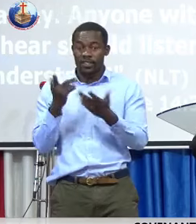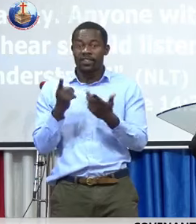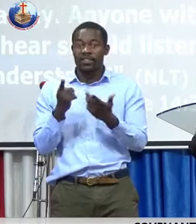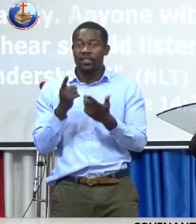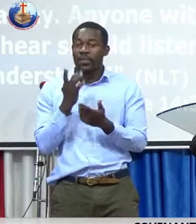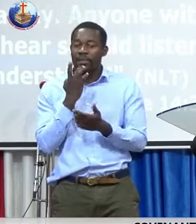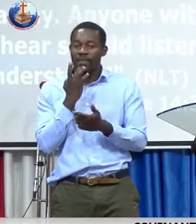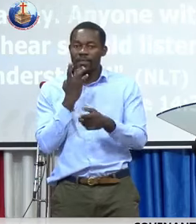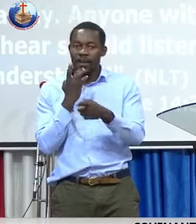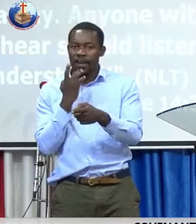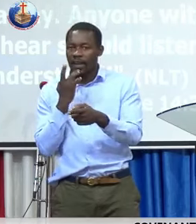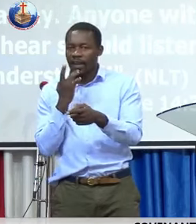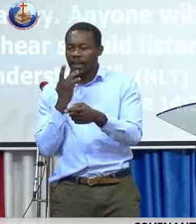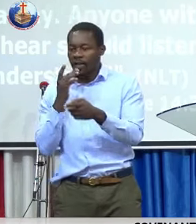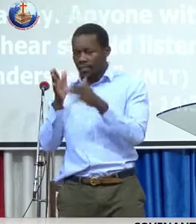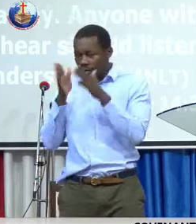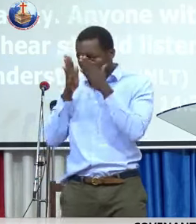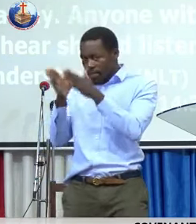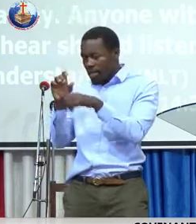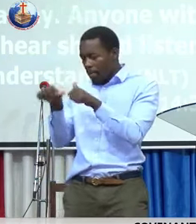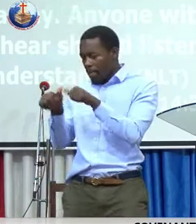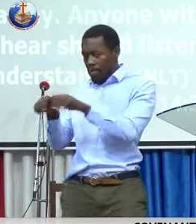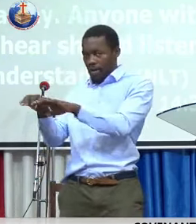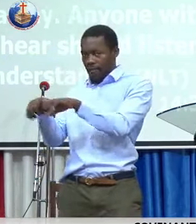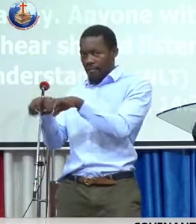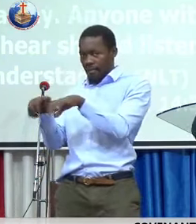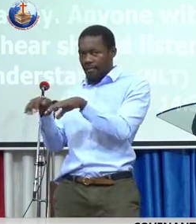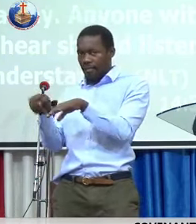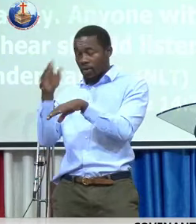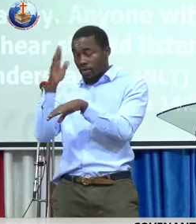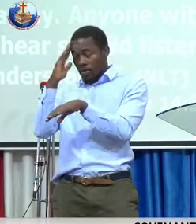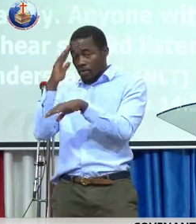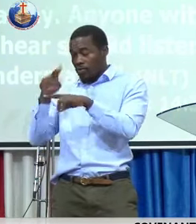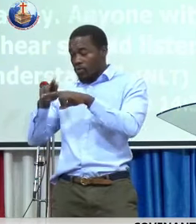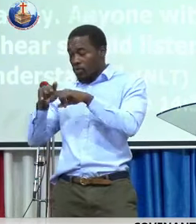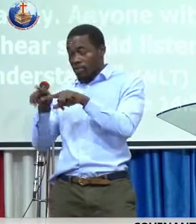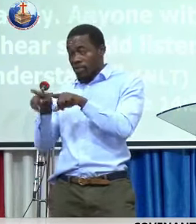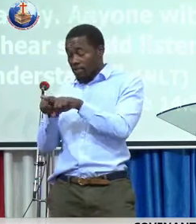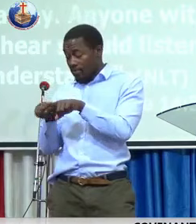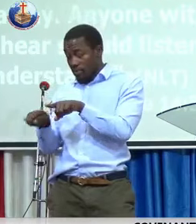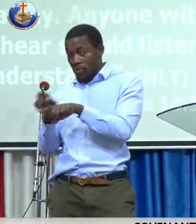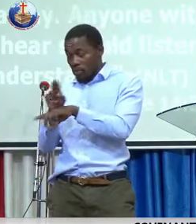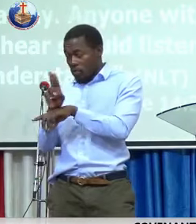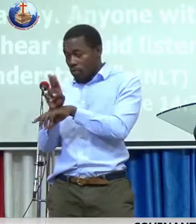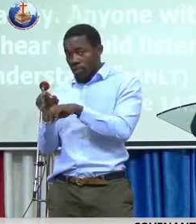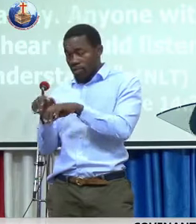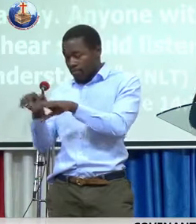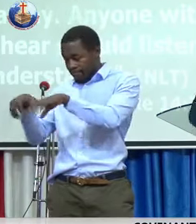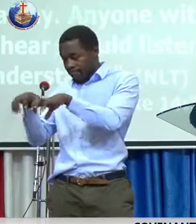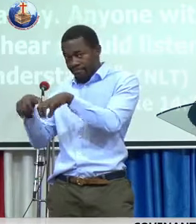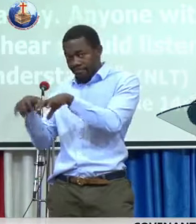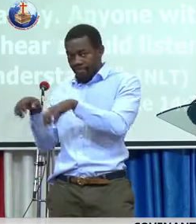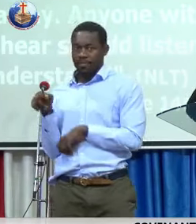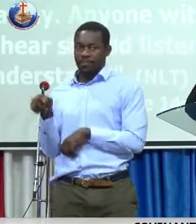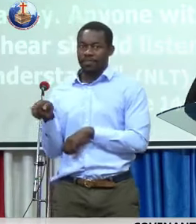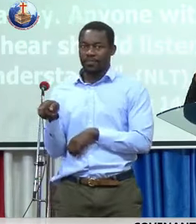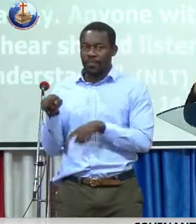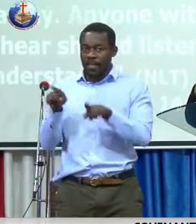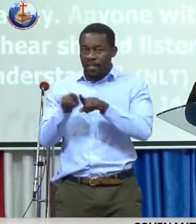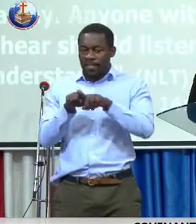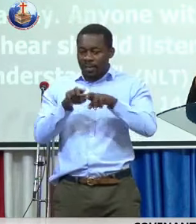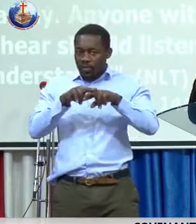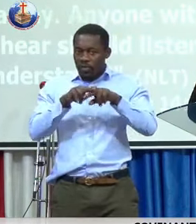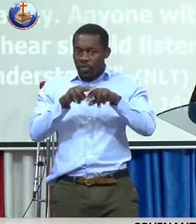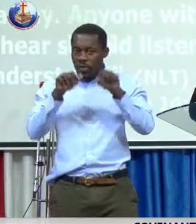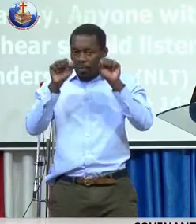chumvi ambayo angeweka kwa shamba yao kama mbolea. And this same salt, na hiyo chumvi, would be used to